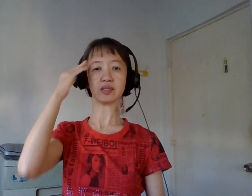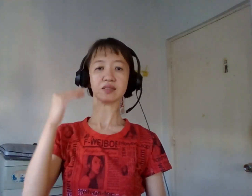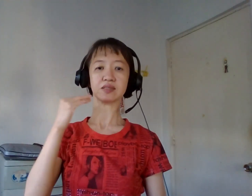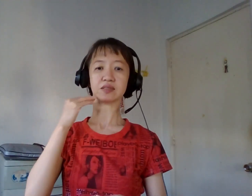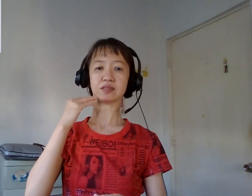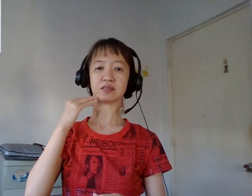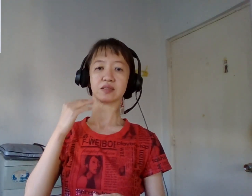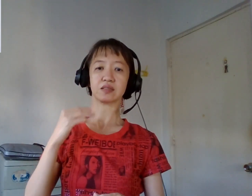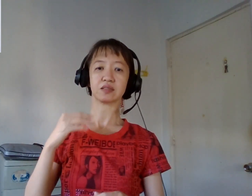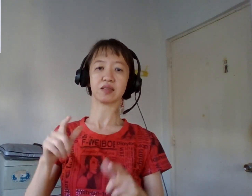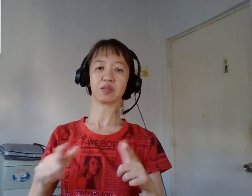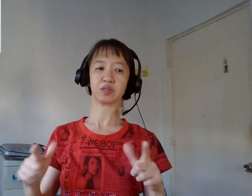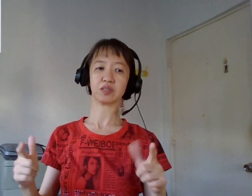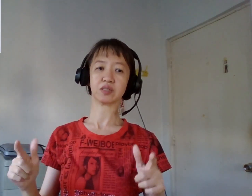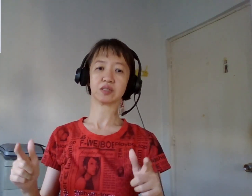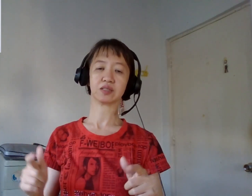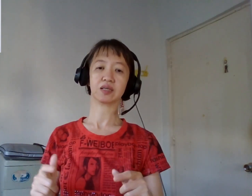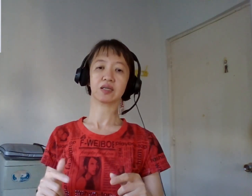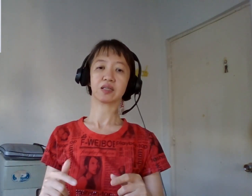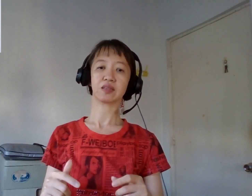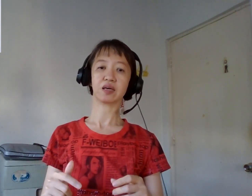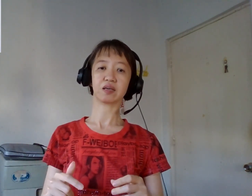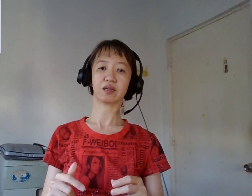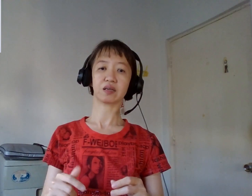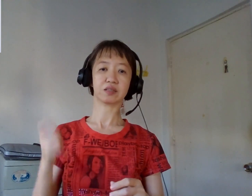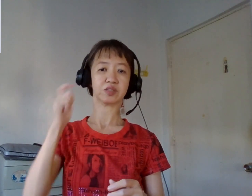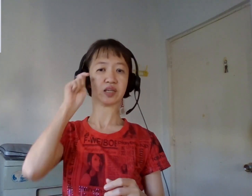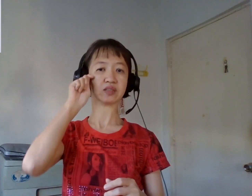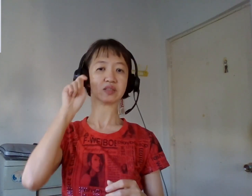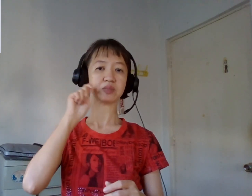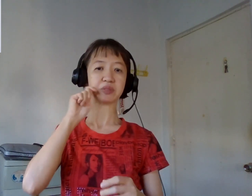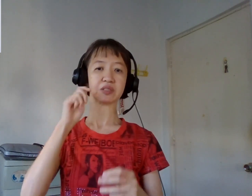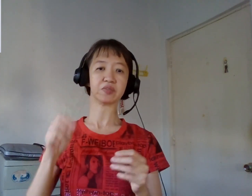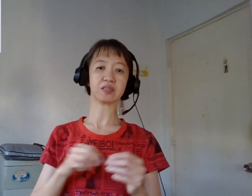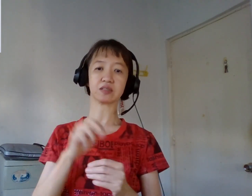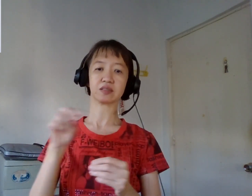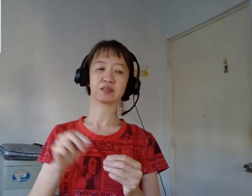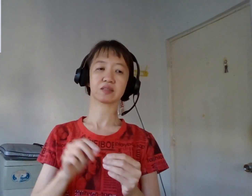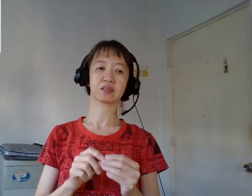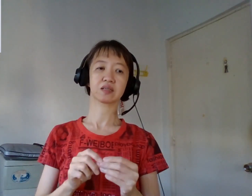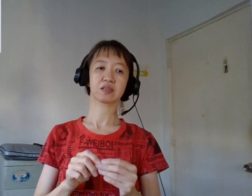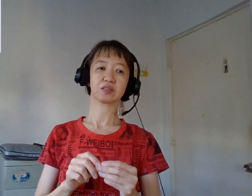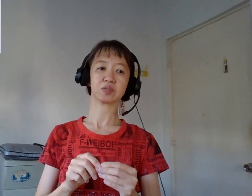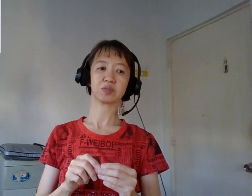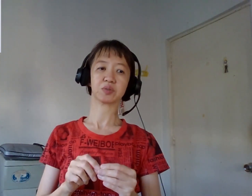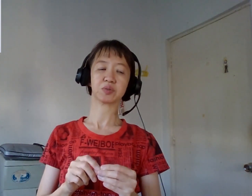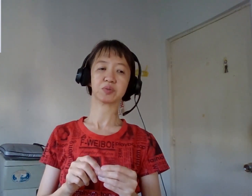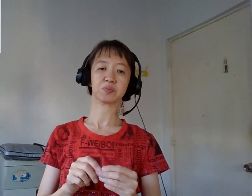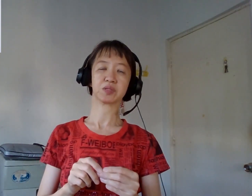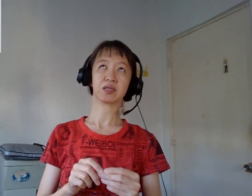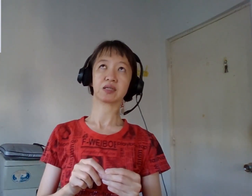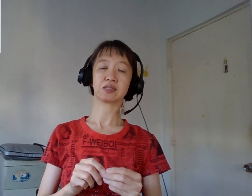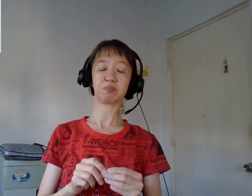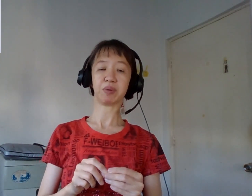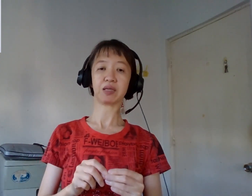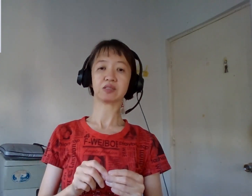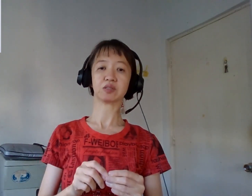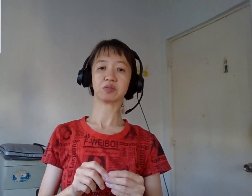Korean language, they are gender specific. So it depends on